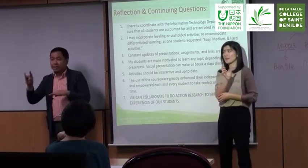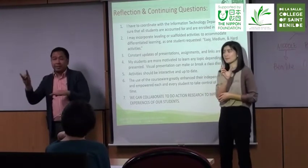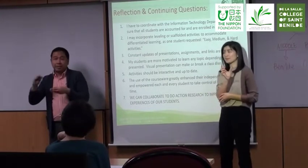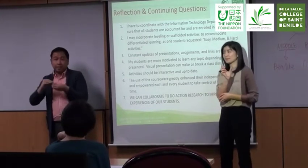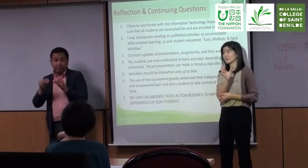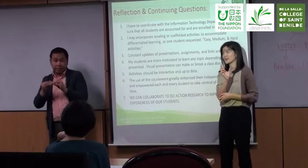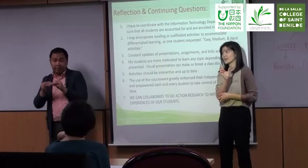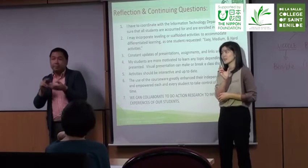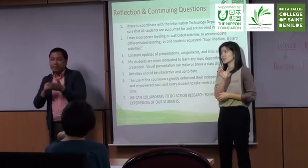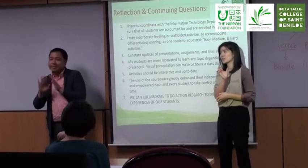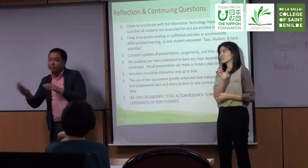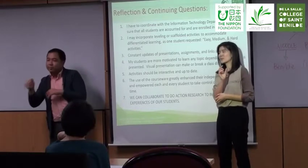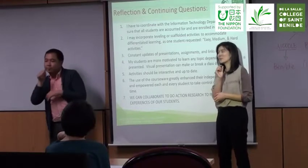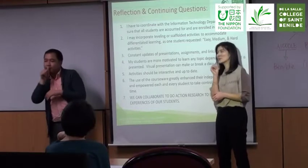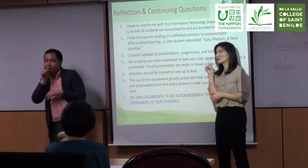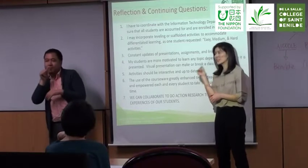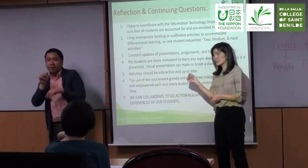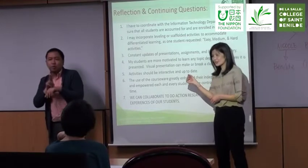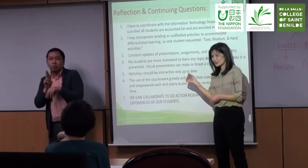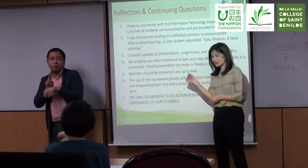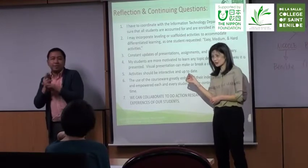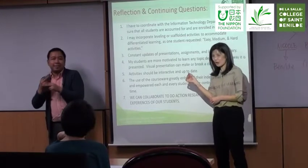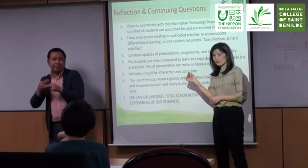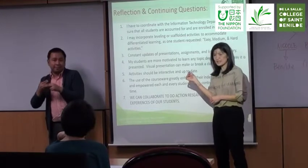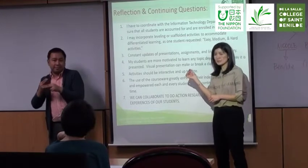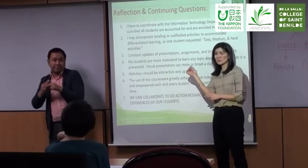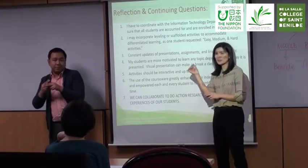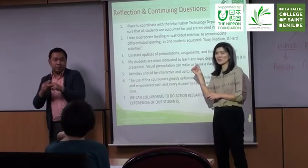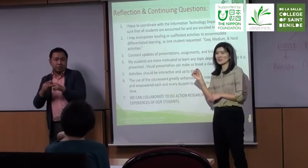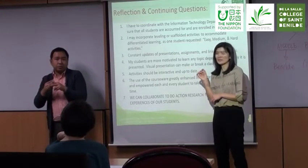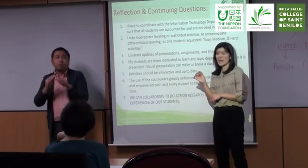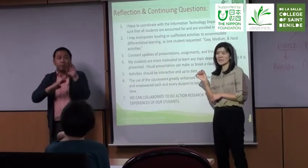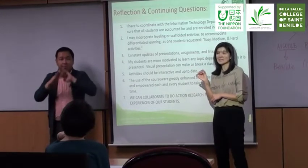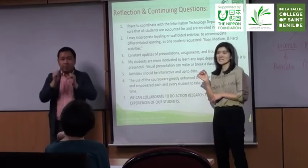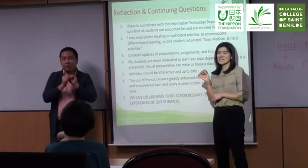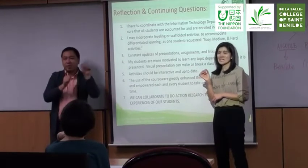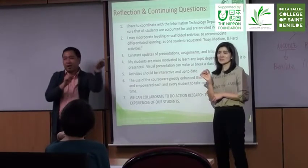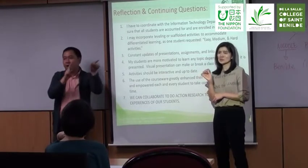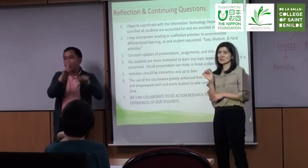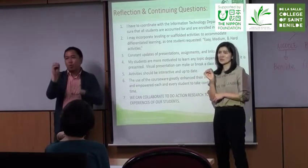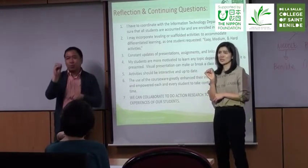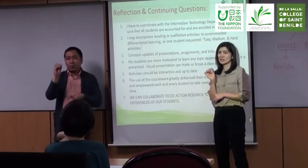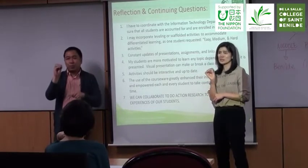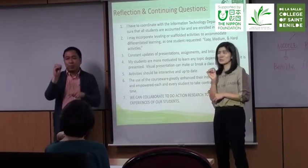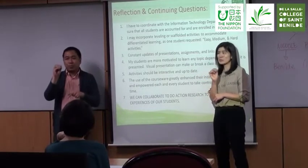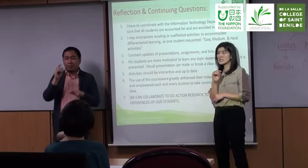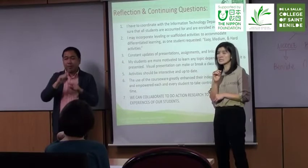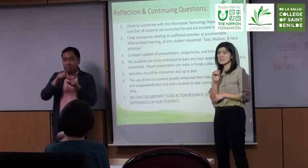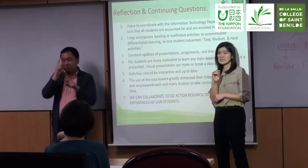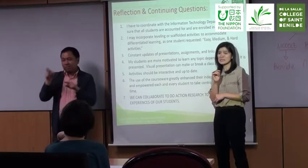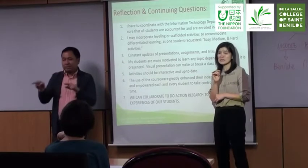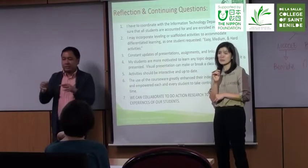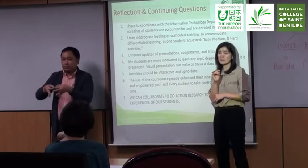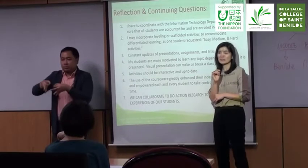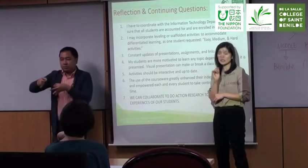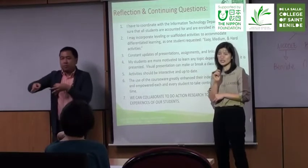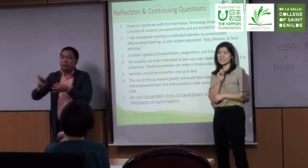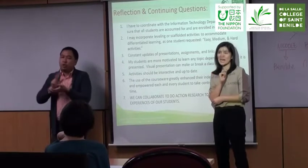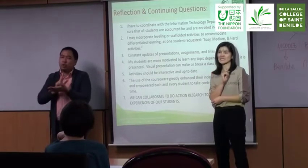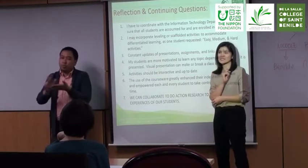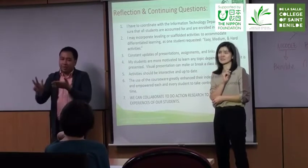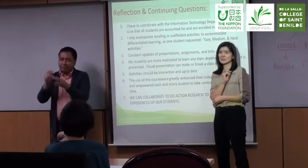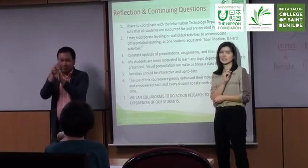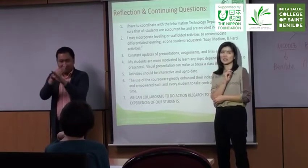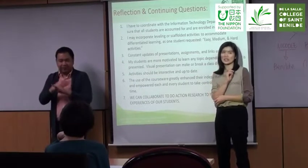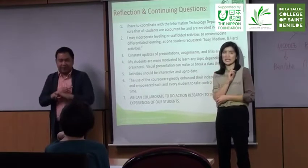their username. So it's a problem with the registrar's office, but because of that, it took her 3 weeks before